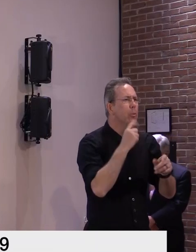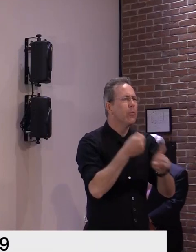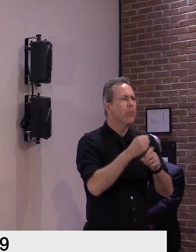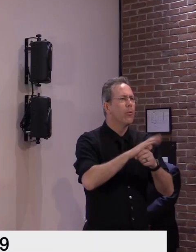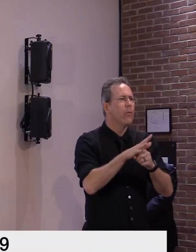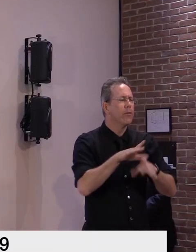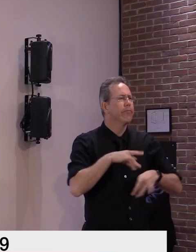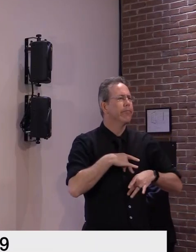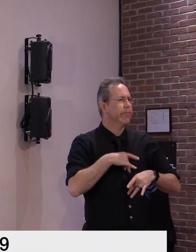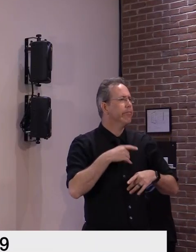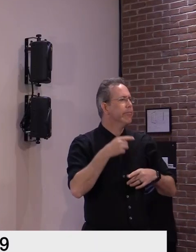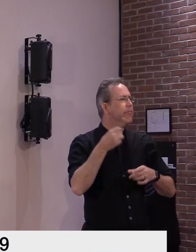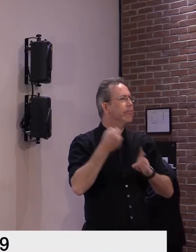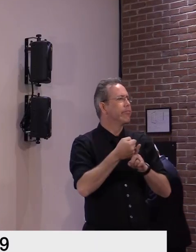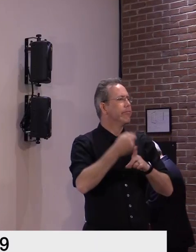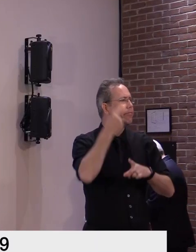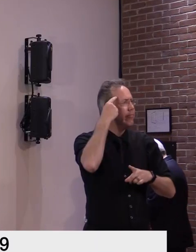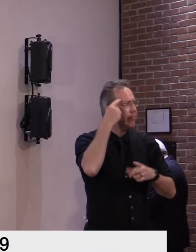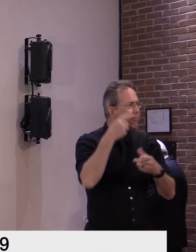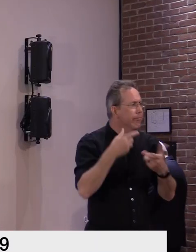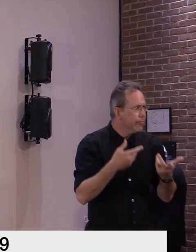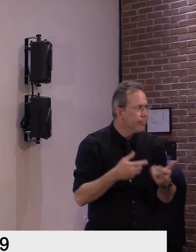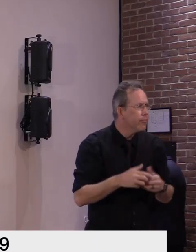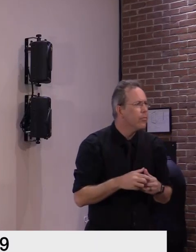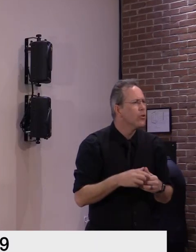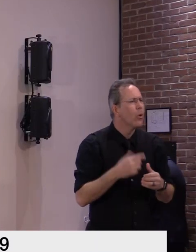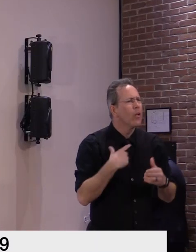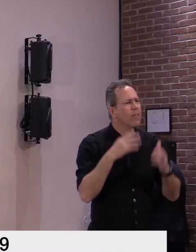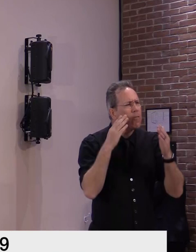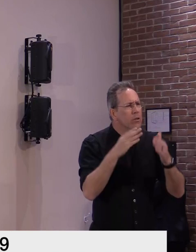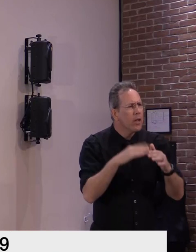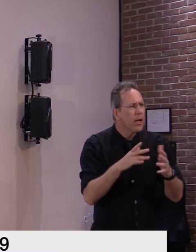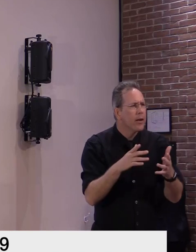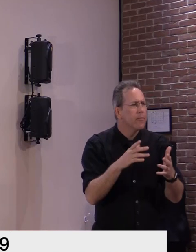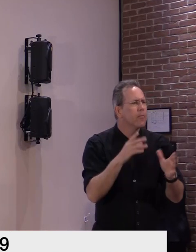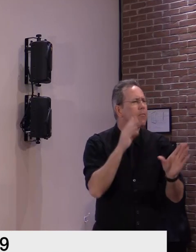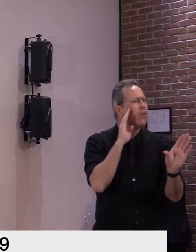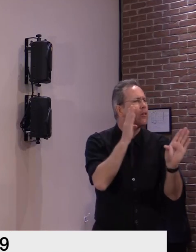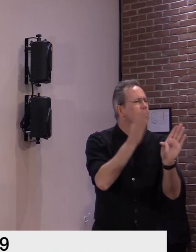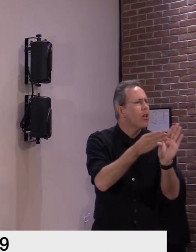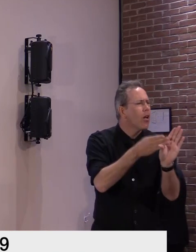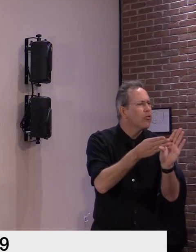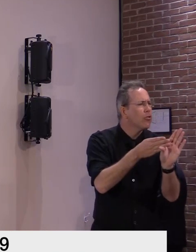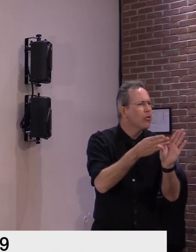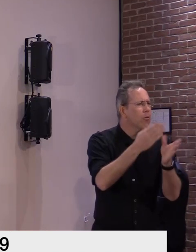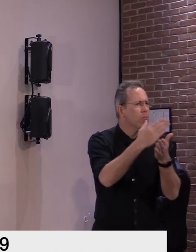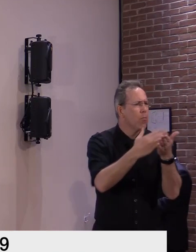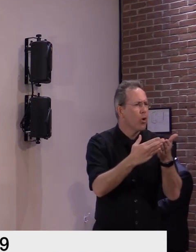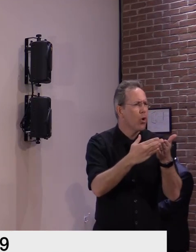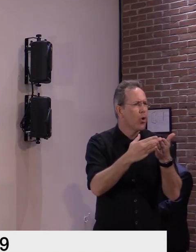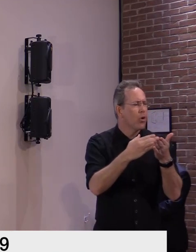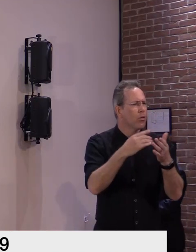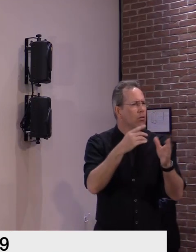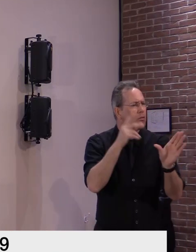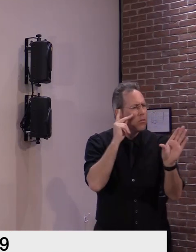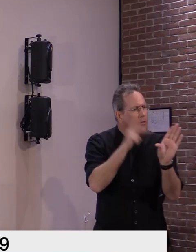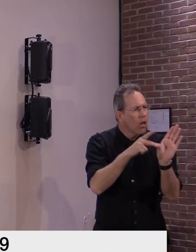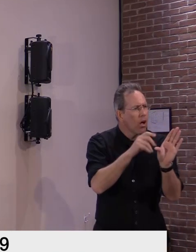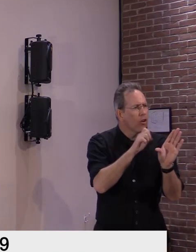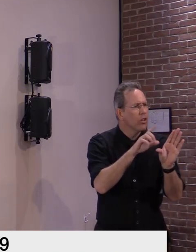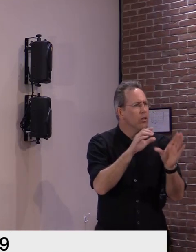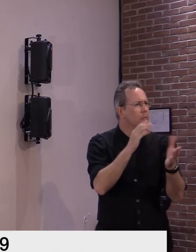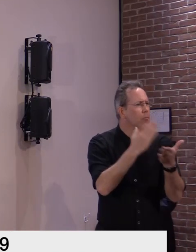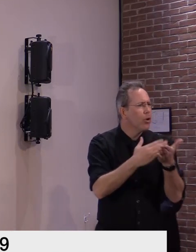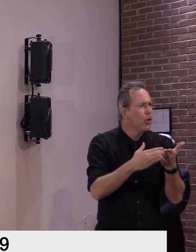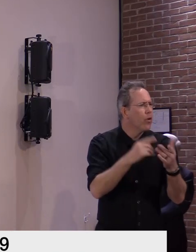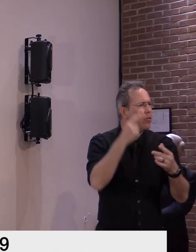more concerned with the psychological than the neurological, and needless to say, anxiety and